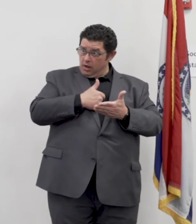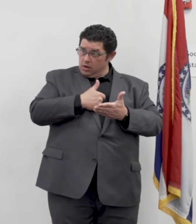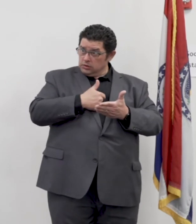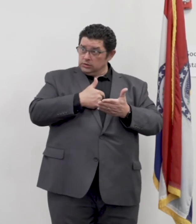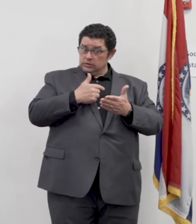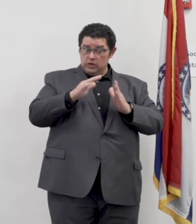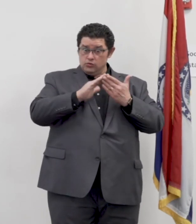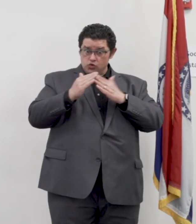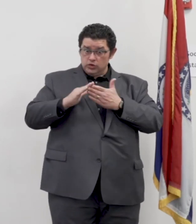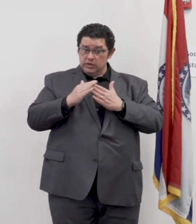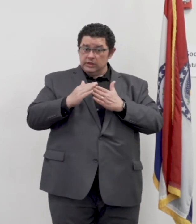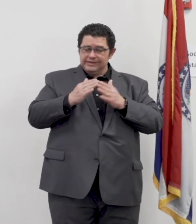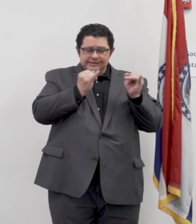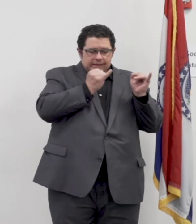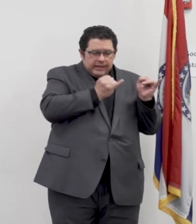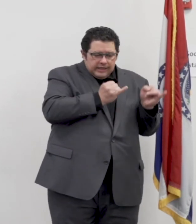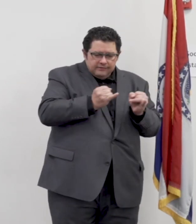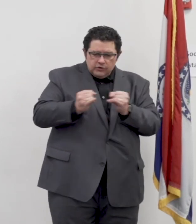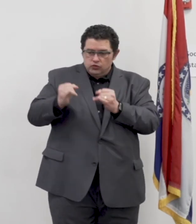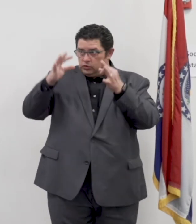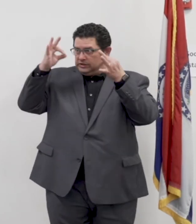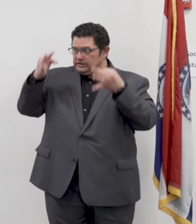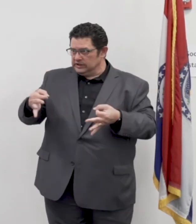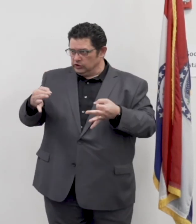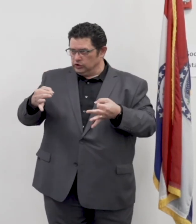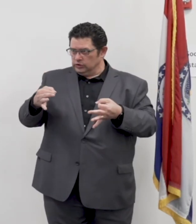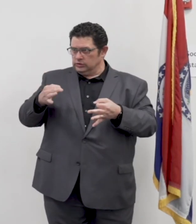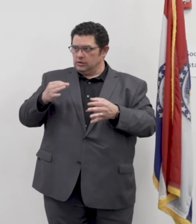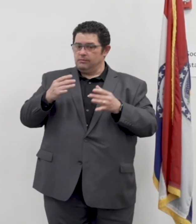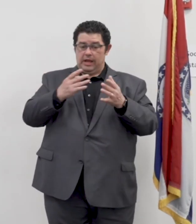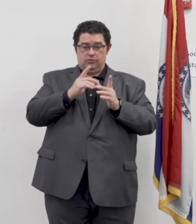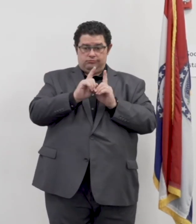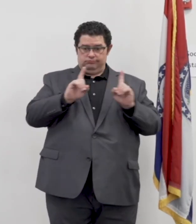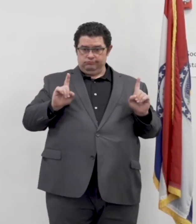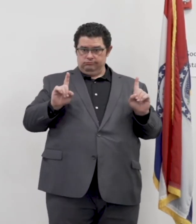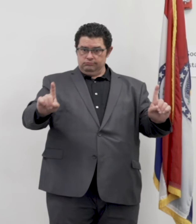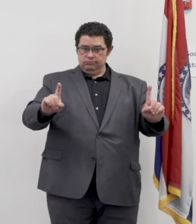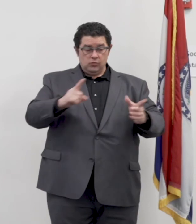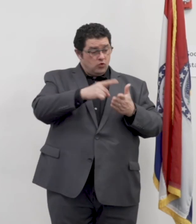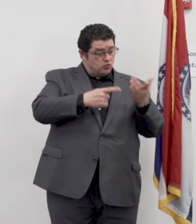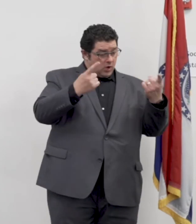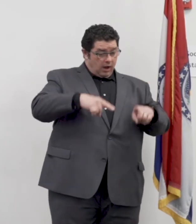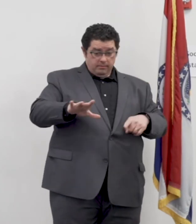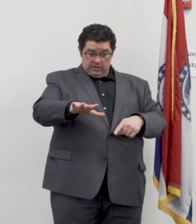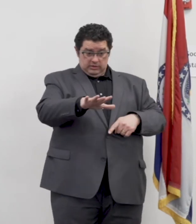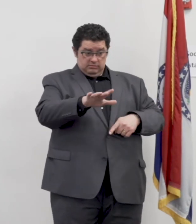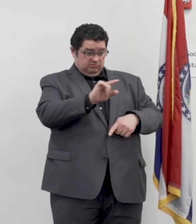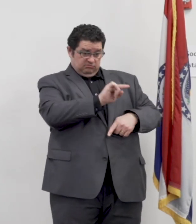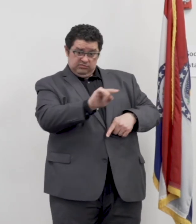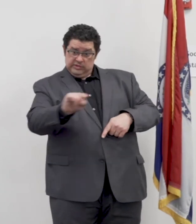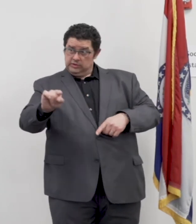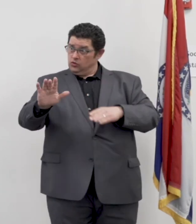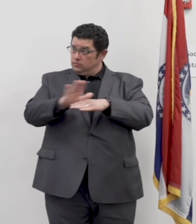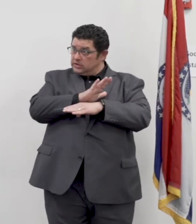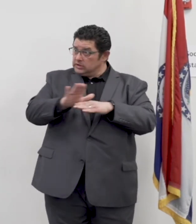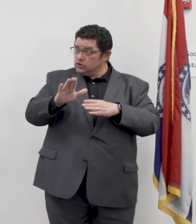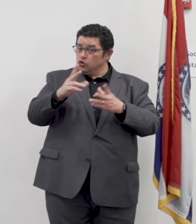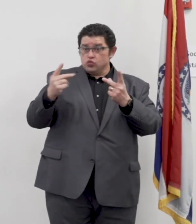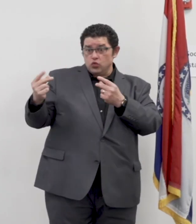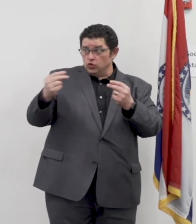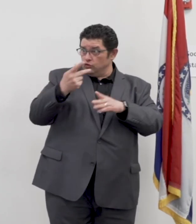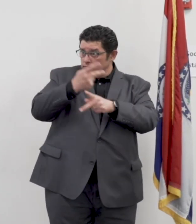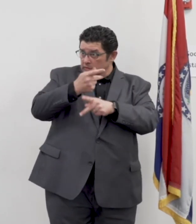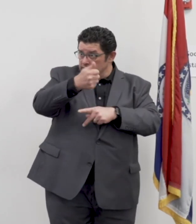decisions that are made about social distancing. What's happening in a place of business? What are they doing to protect themselves? What are they doing